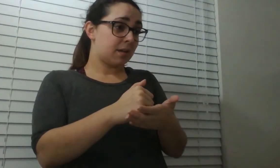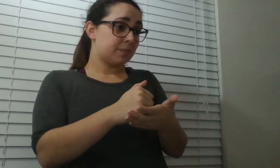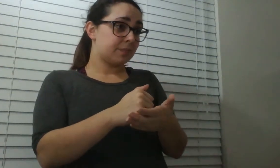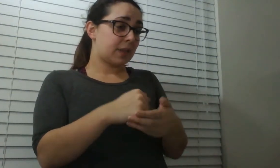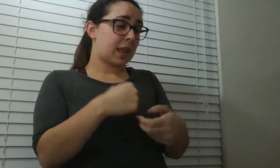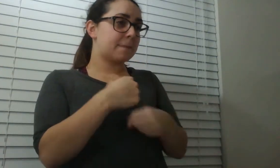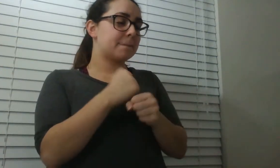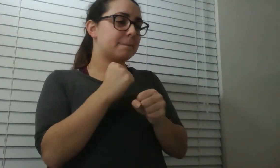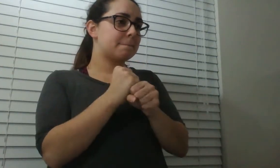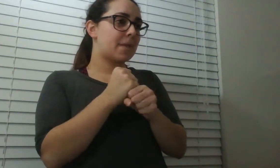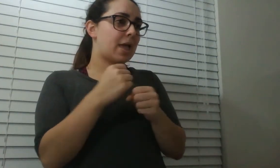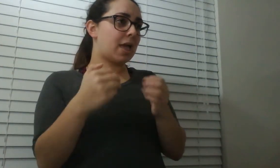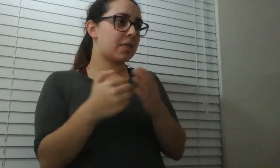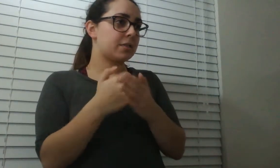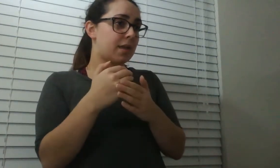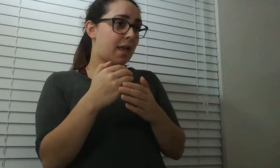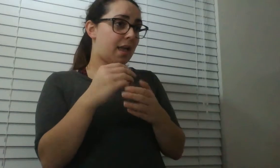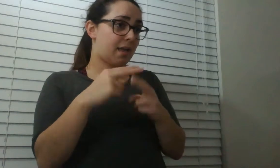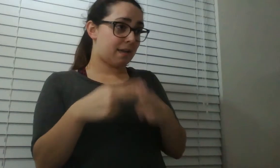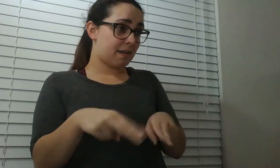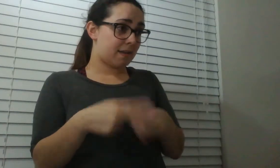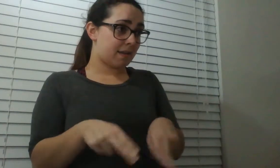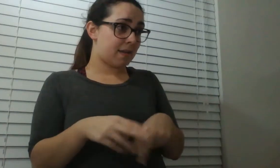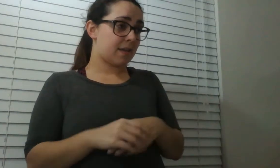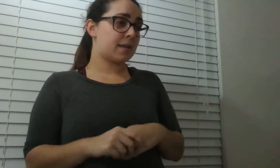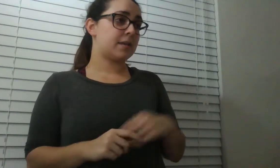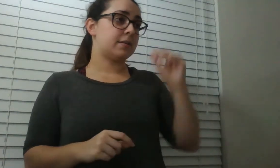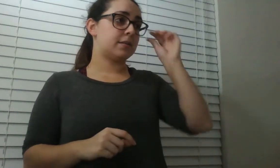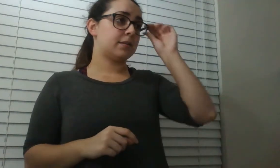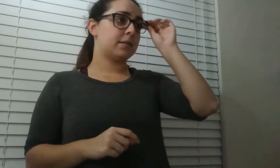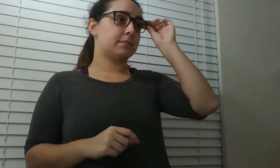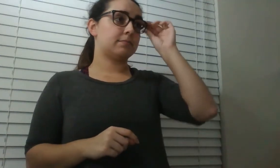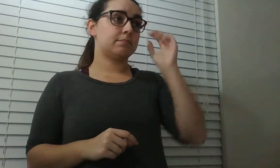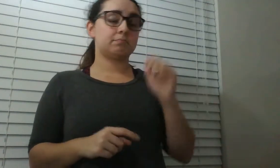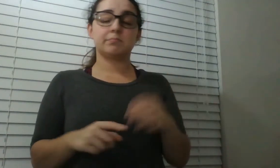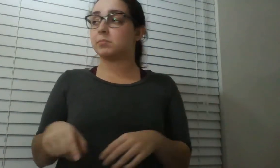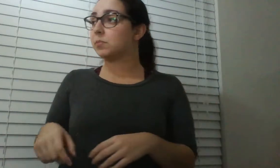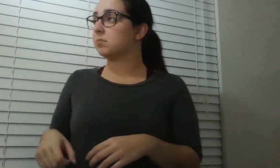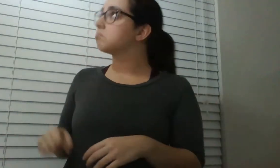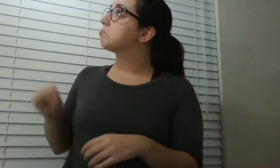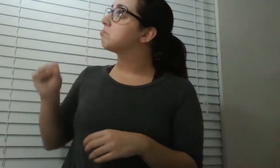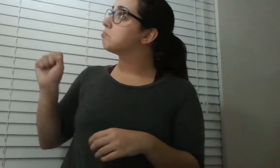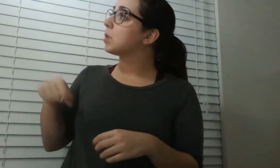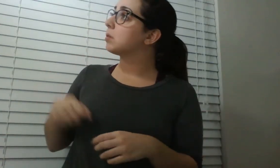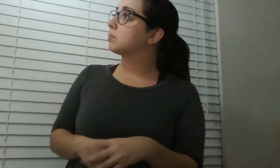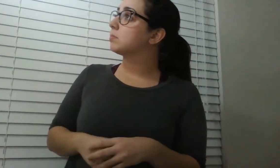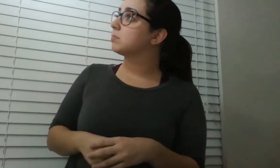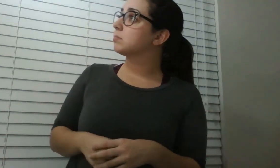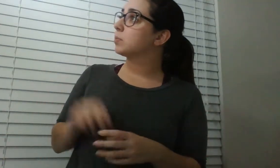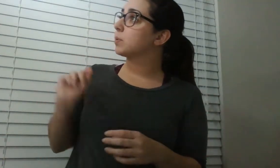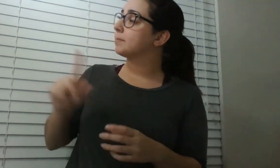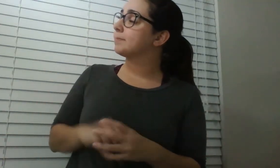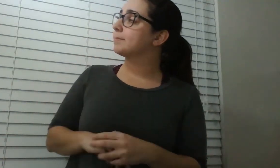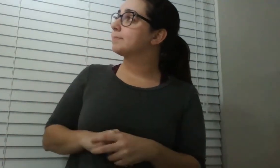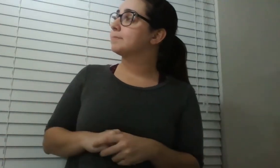right here. He kind of smiled and said, How many sure. drops? Maybe 2 now that you've got some in there